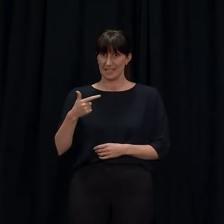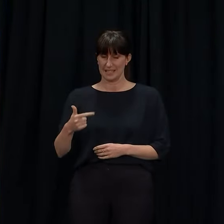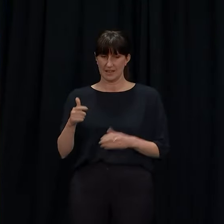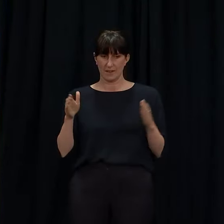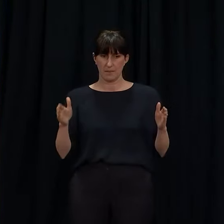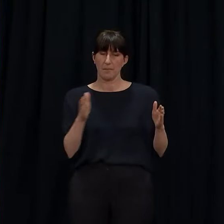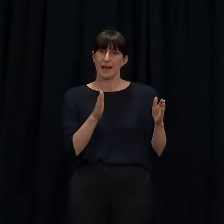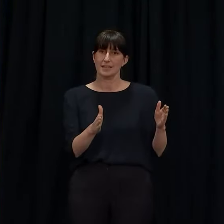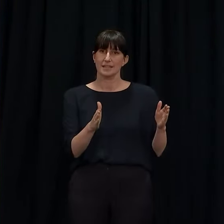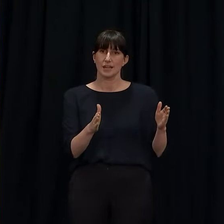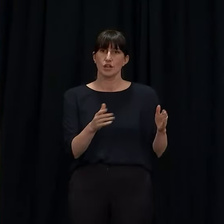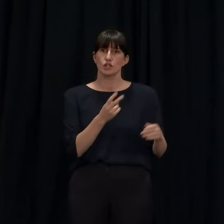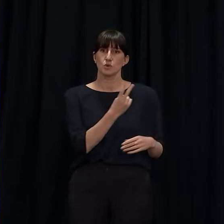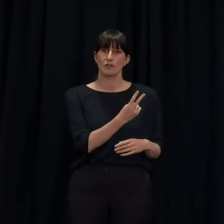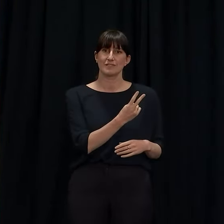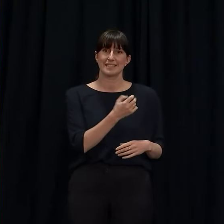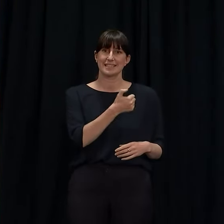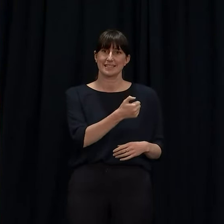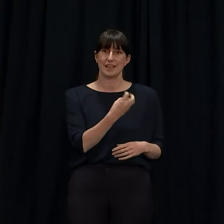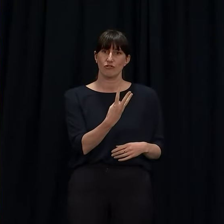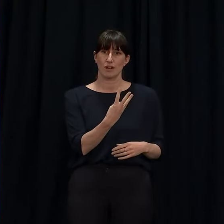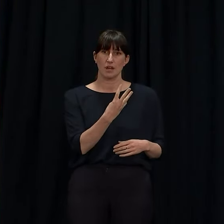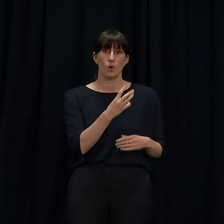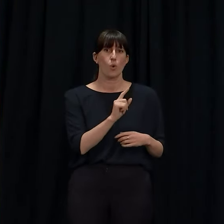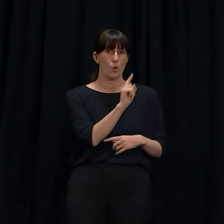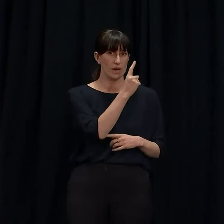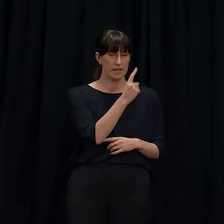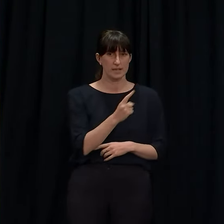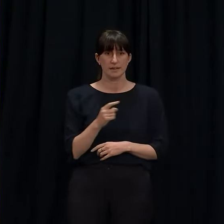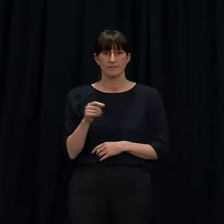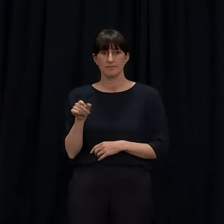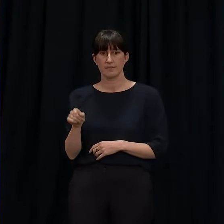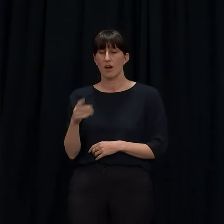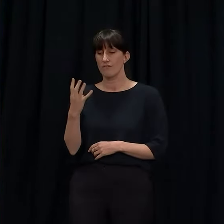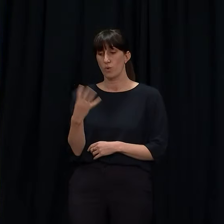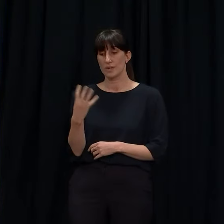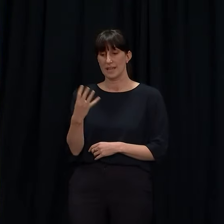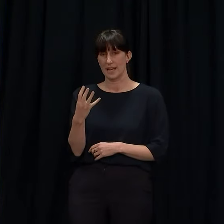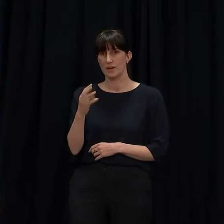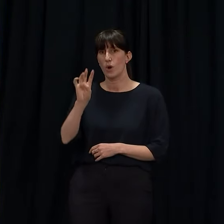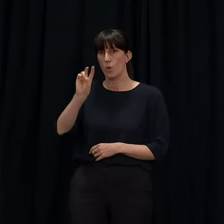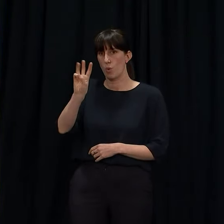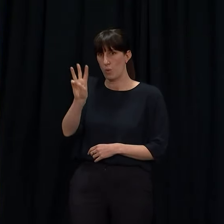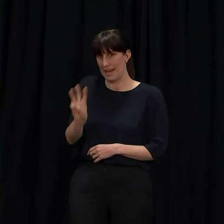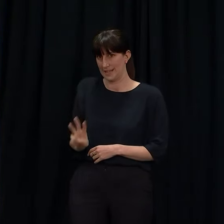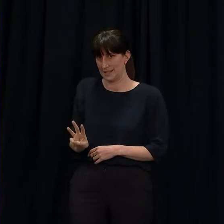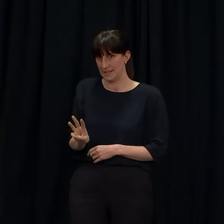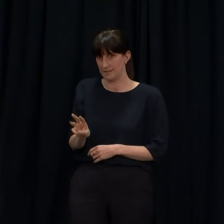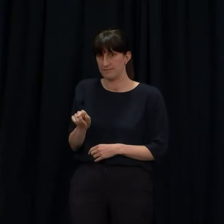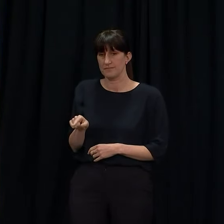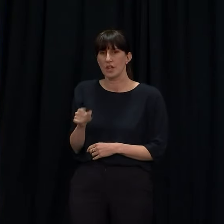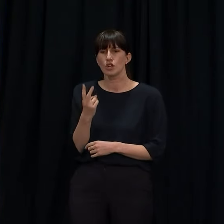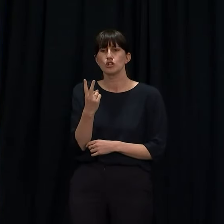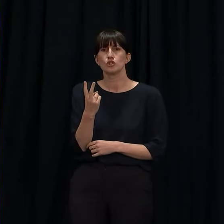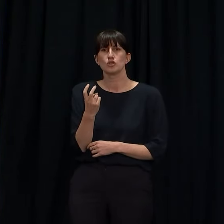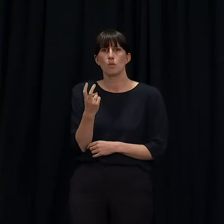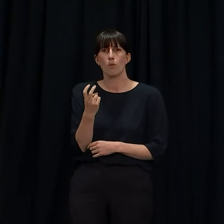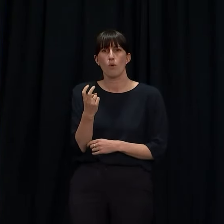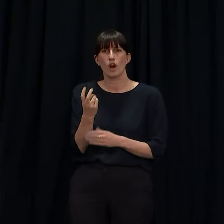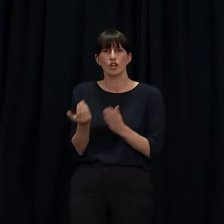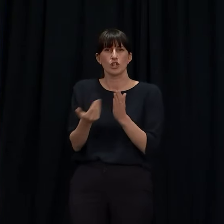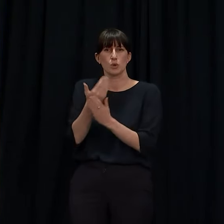263 are in Auckland and 14 are in Wellington. The two new Wellington cases are